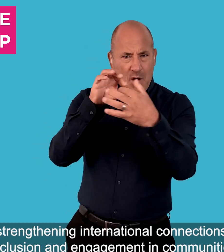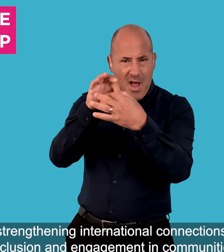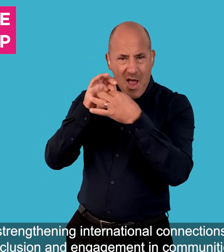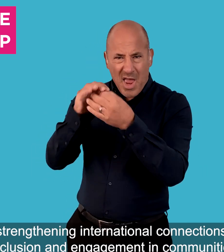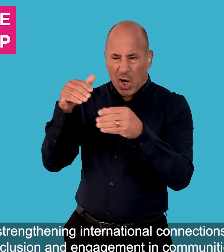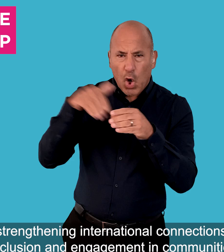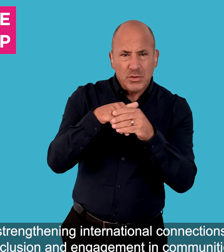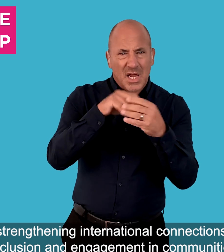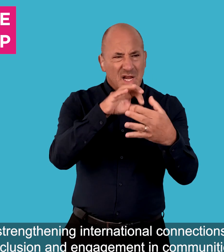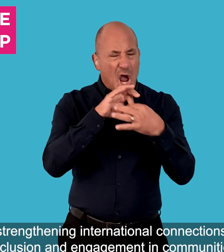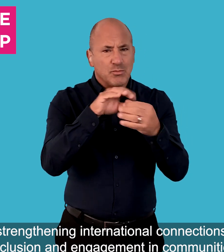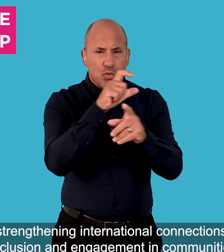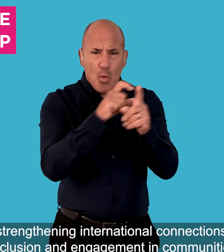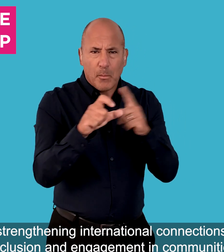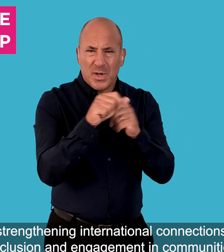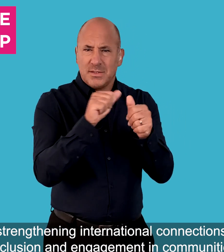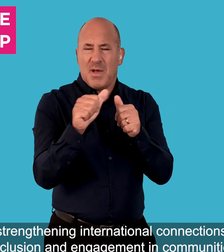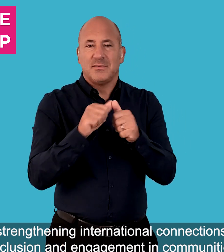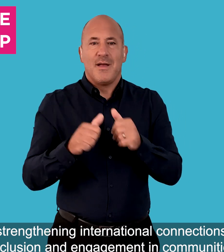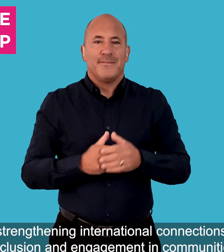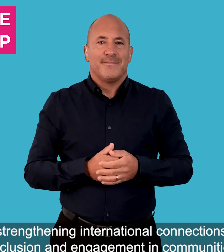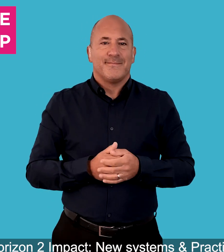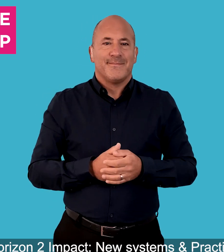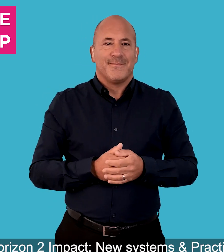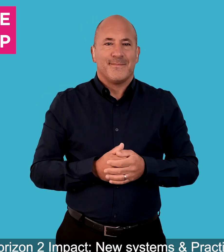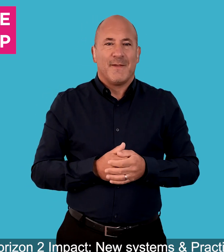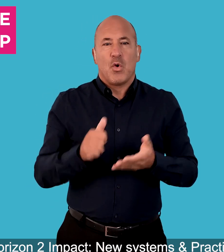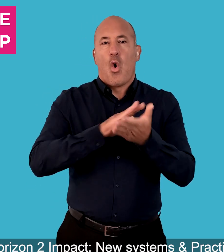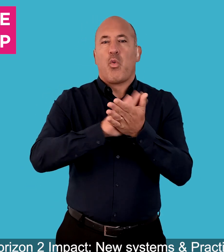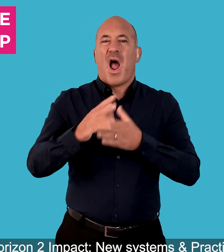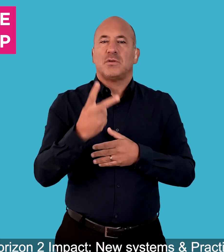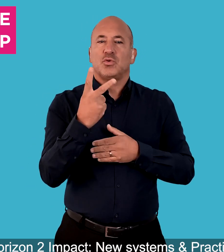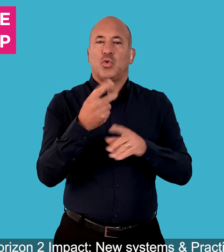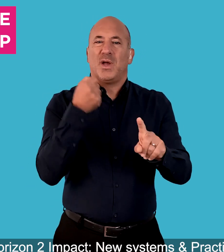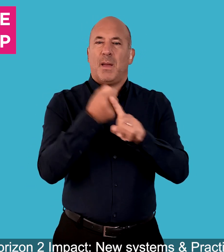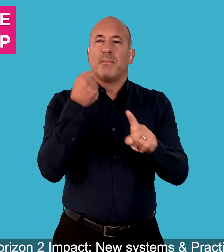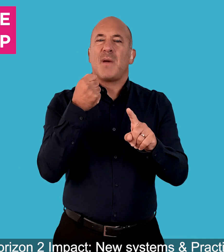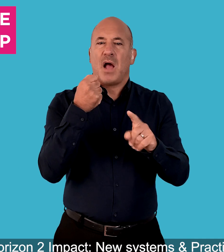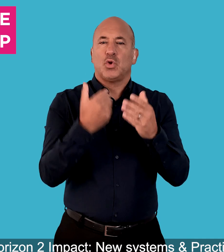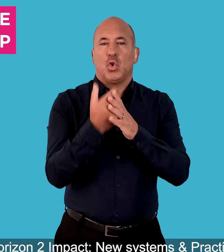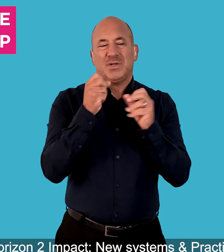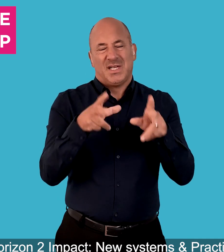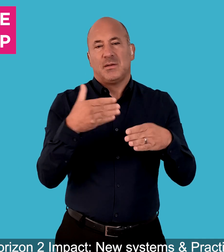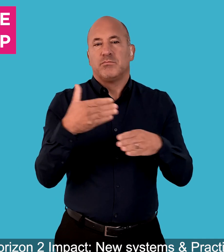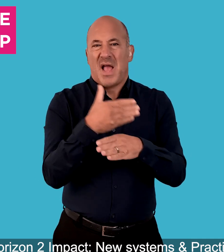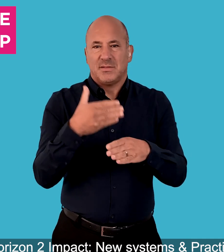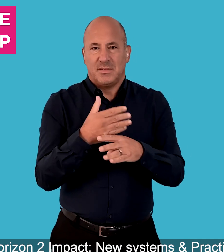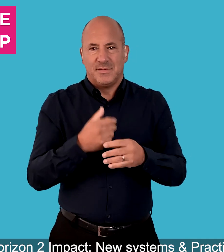Strengthening international connections, inclusion and engagement in communities. Horizon 2 impact, new systems and